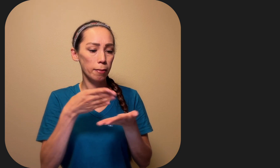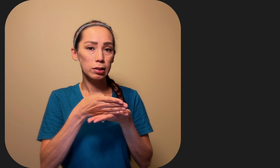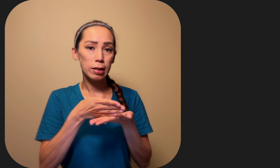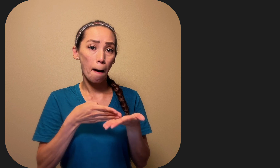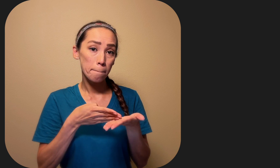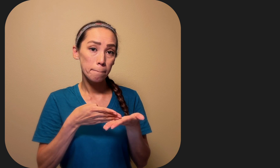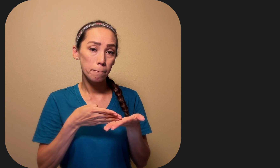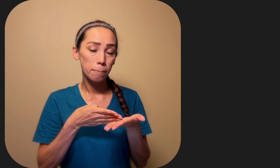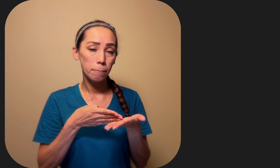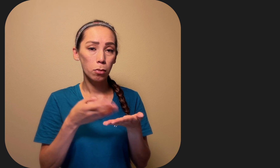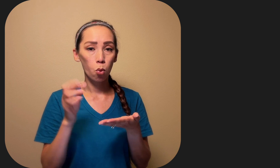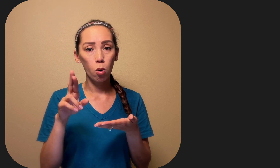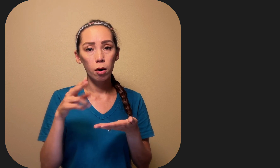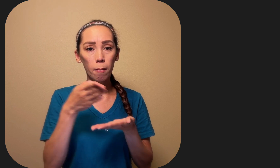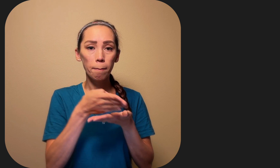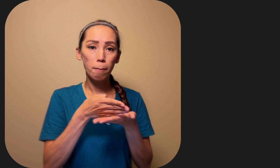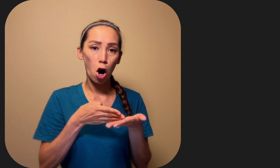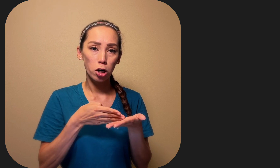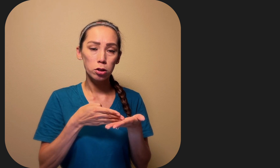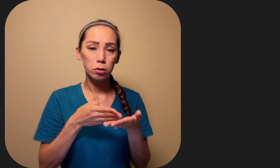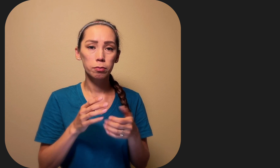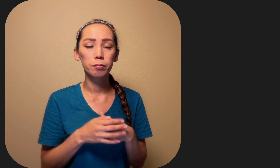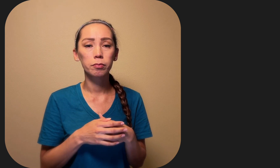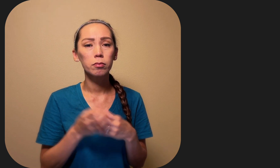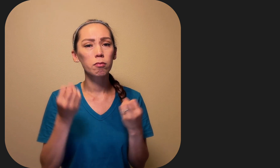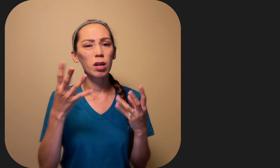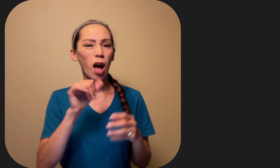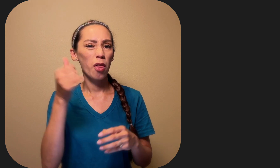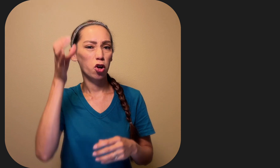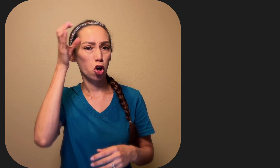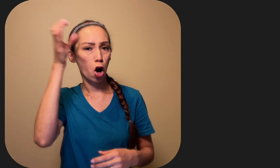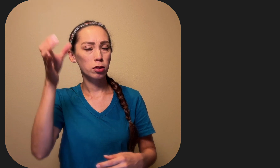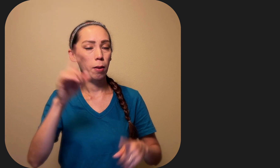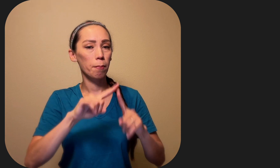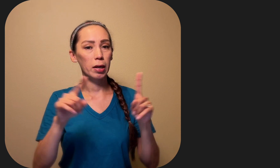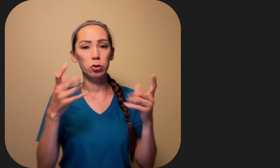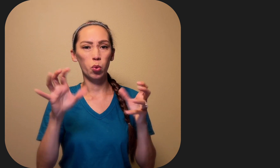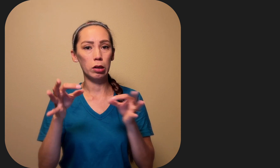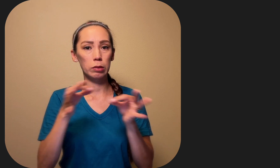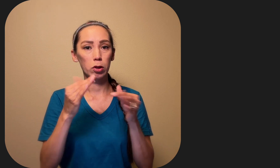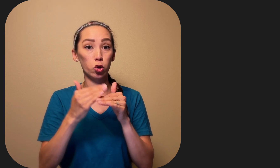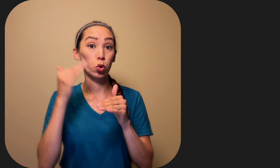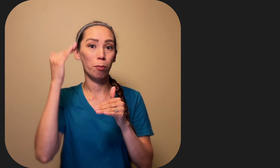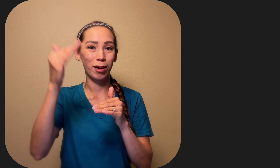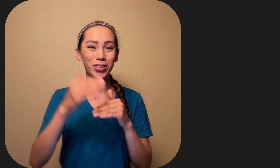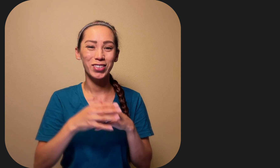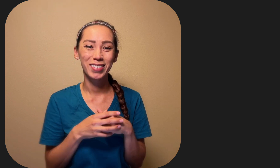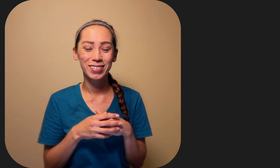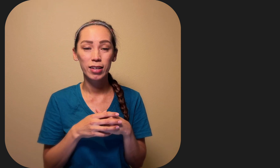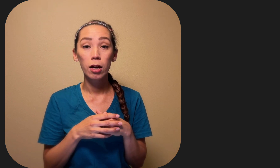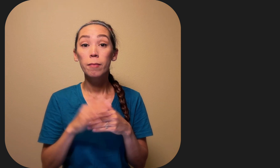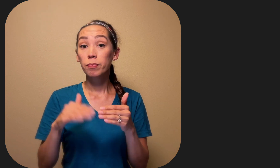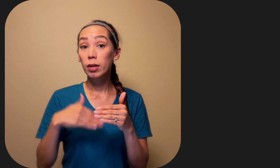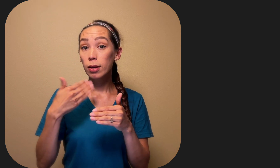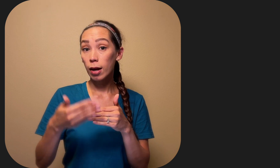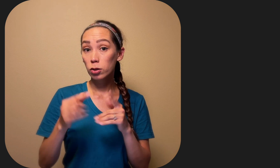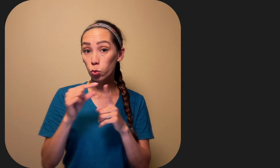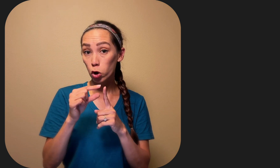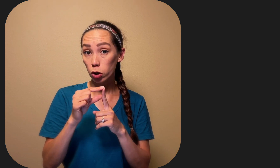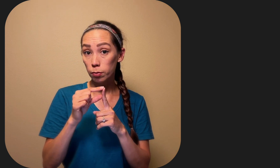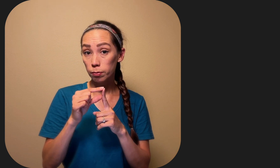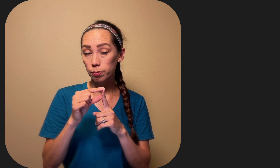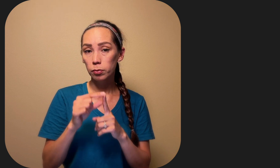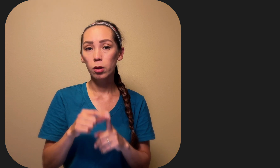some part. And then of course there's other concepts, but I will not go too deep into that. Next word